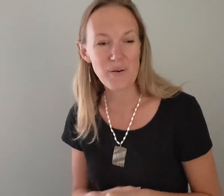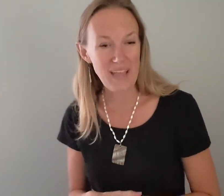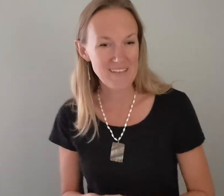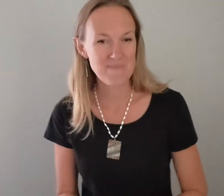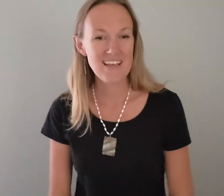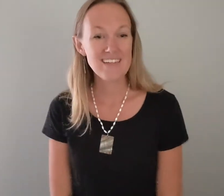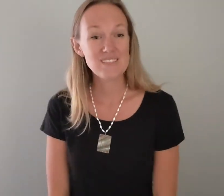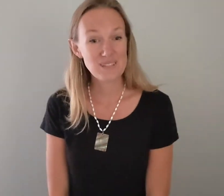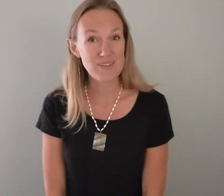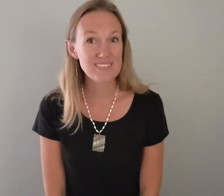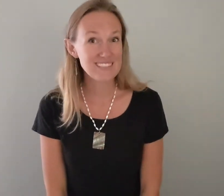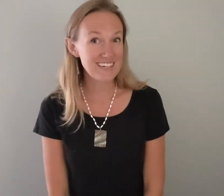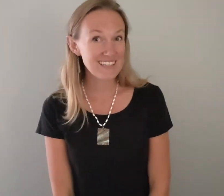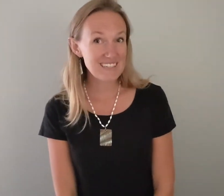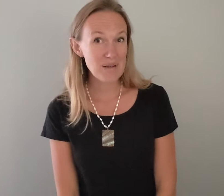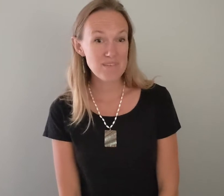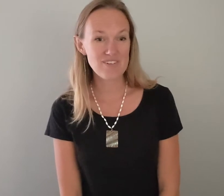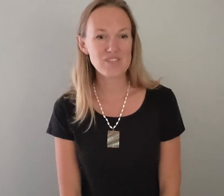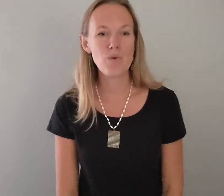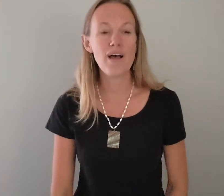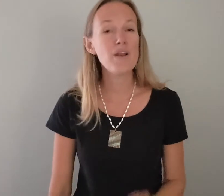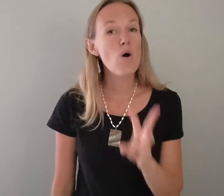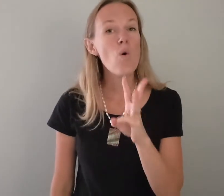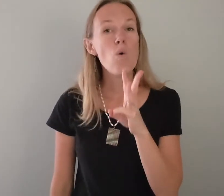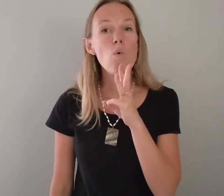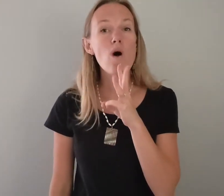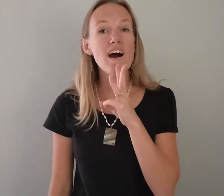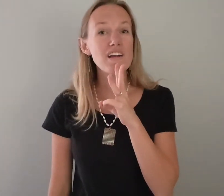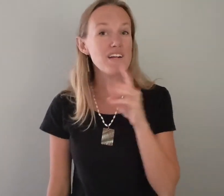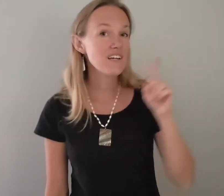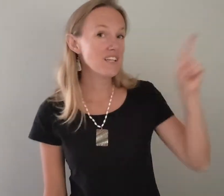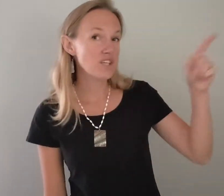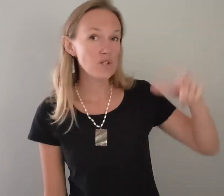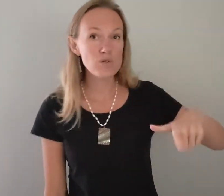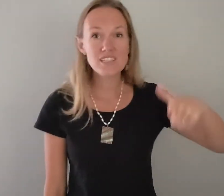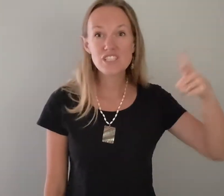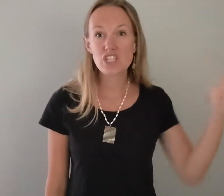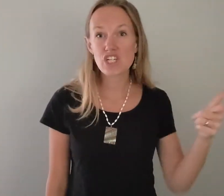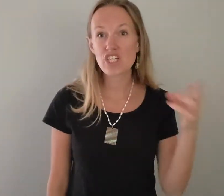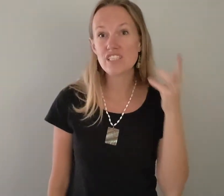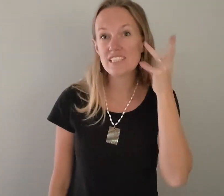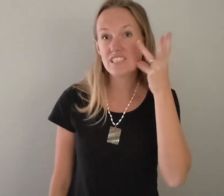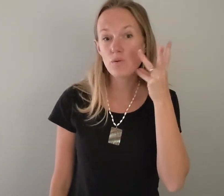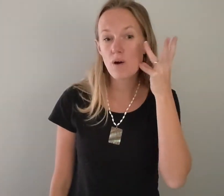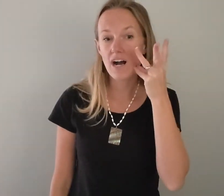Okay, so starting at the top with verse 1, water you turned into